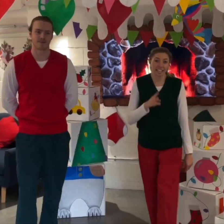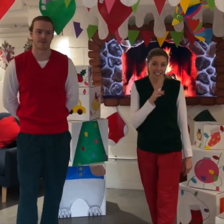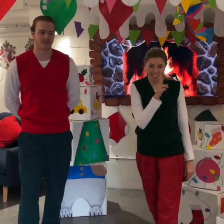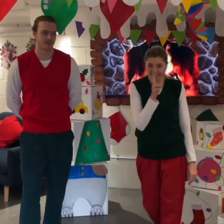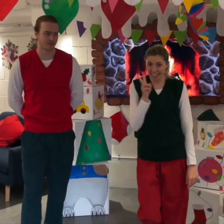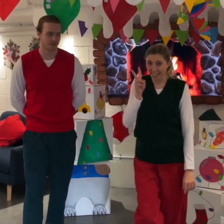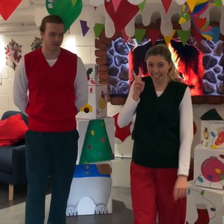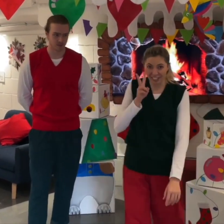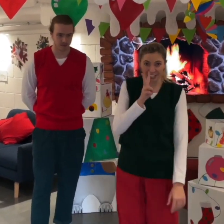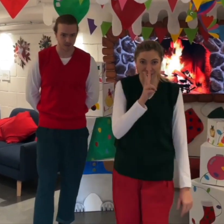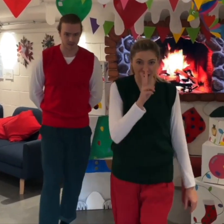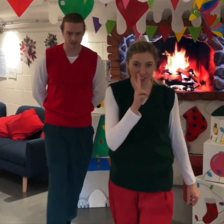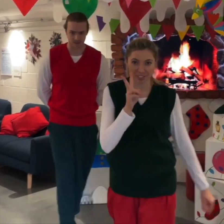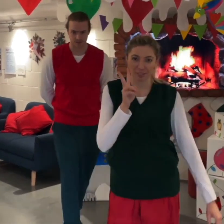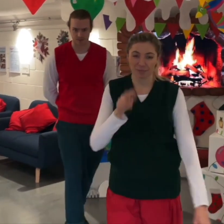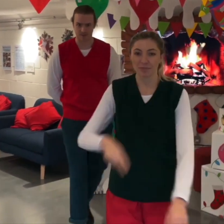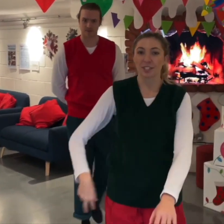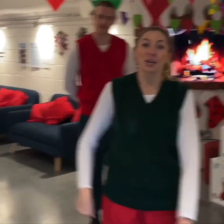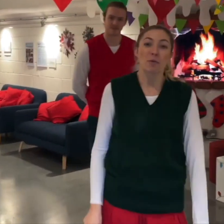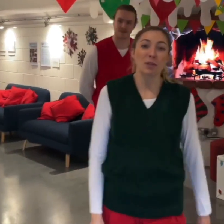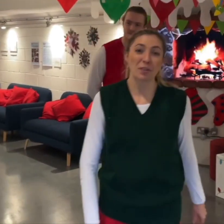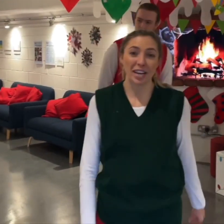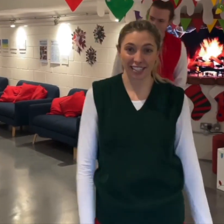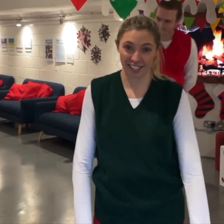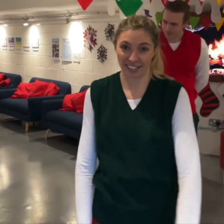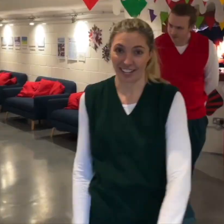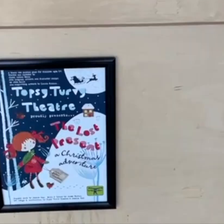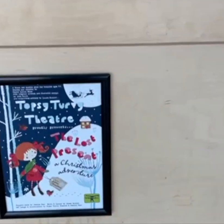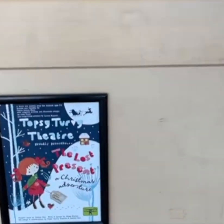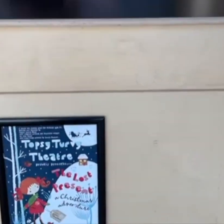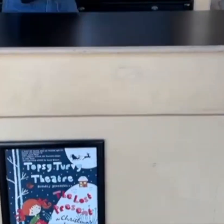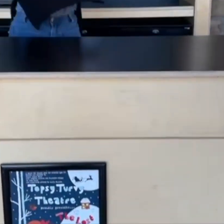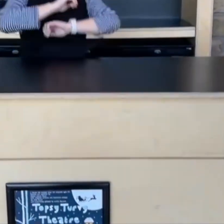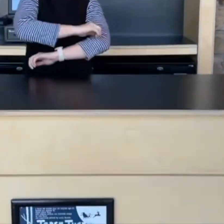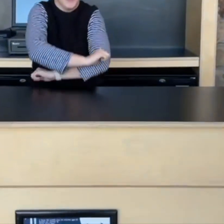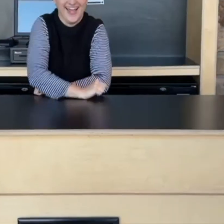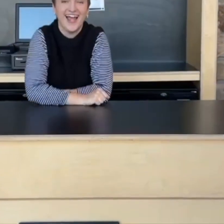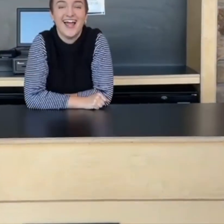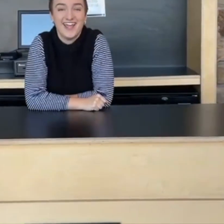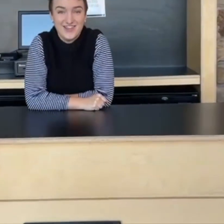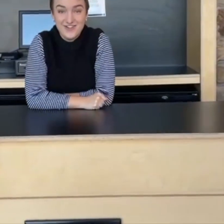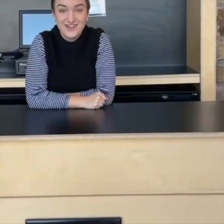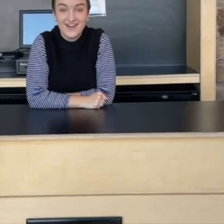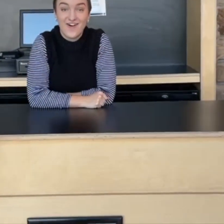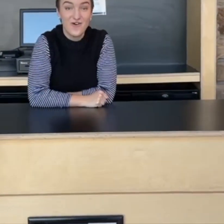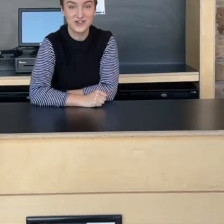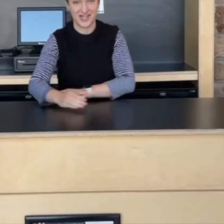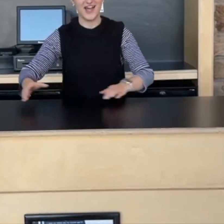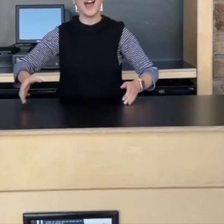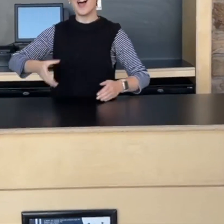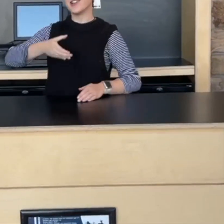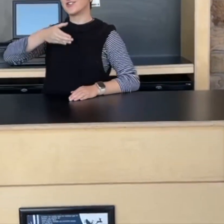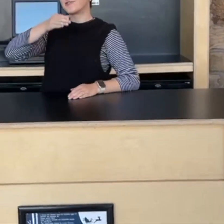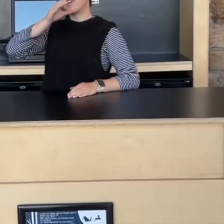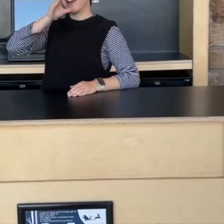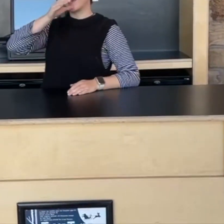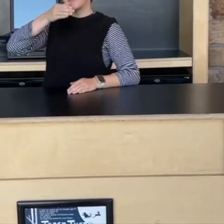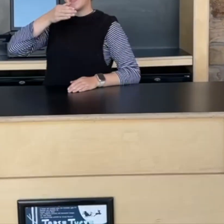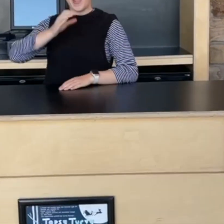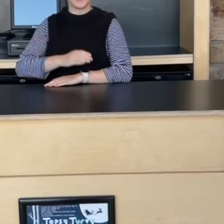highlight key areas within a venue and their corresponding symbol. These are really useful for people before they come to the